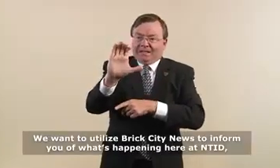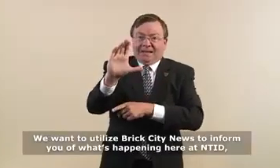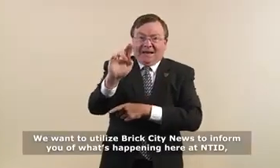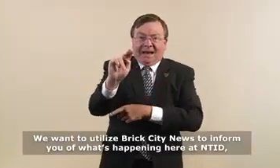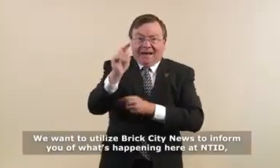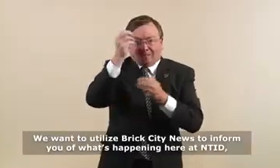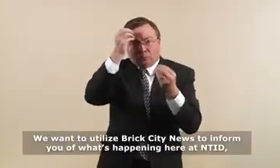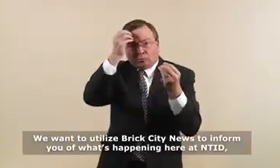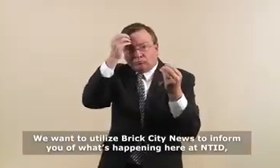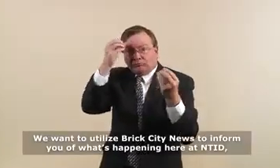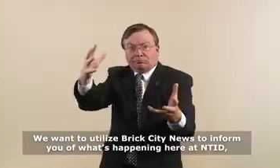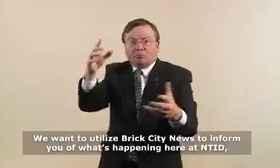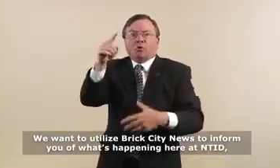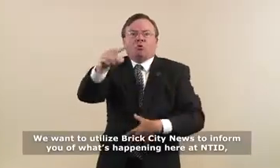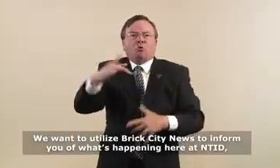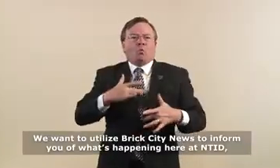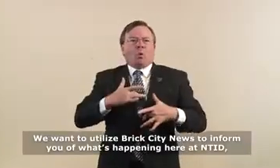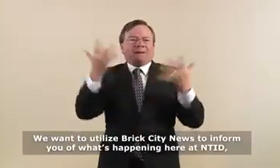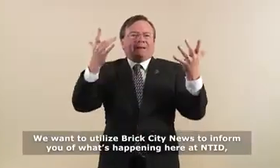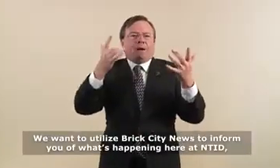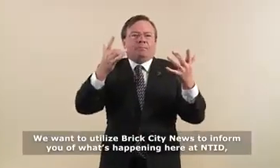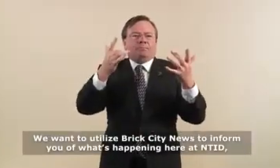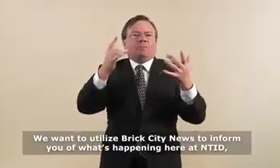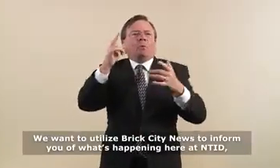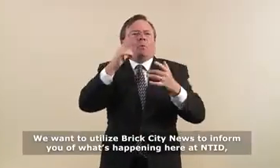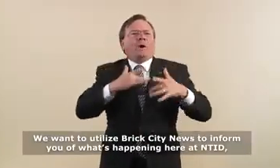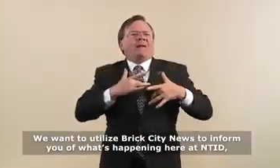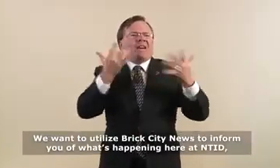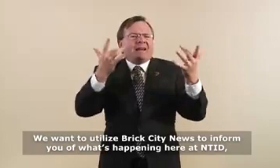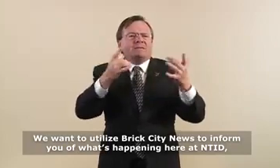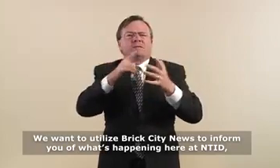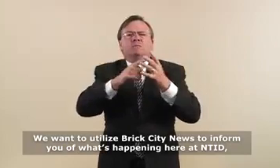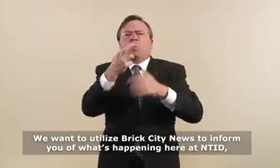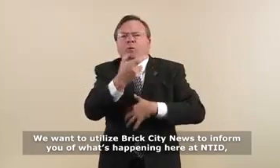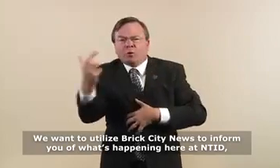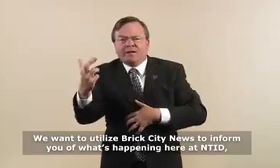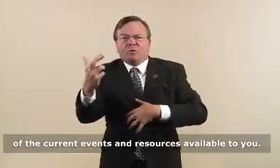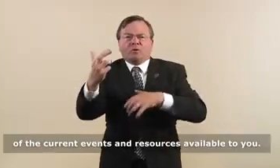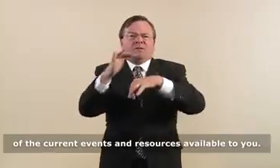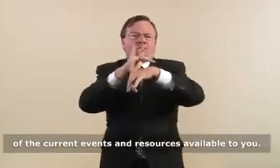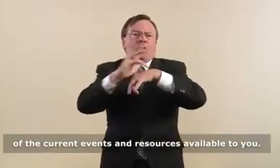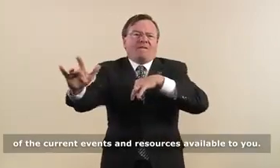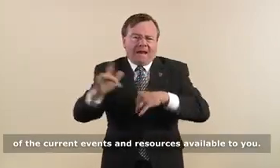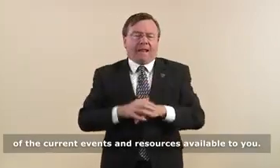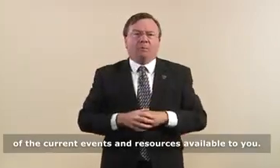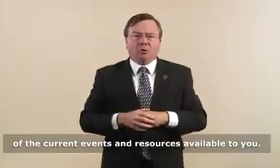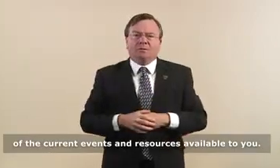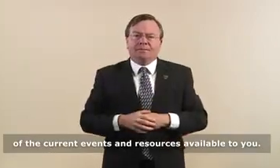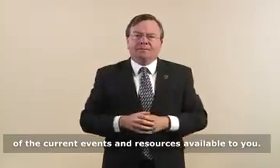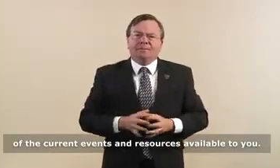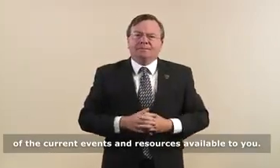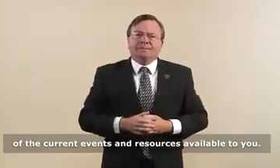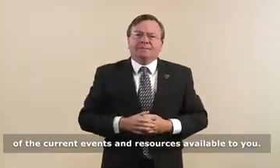to utilize Brick City News to inform you of what's happening here at NTID, of the current events and resources available